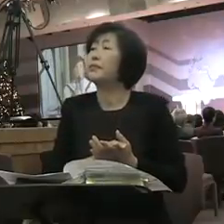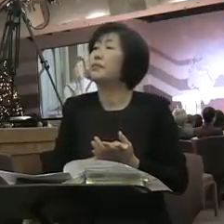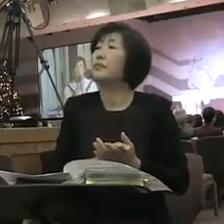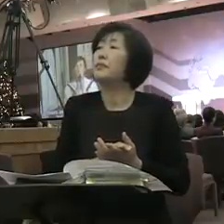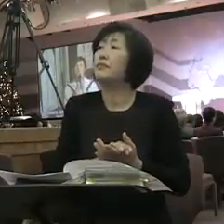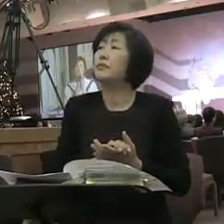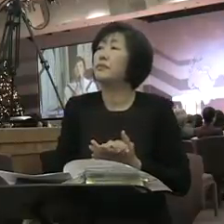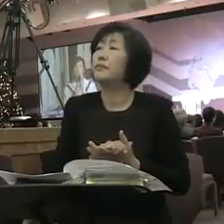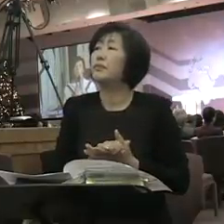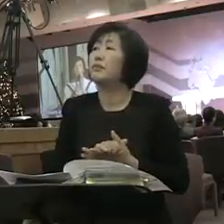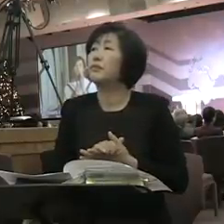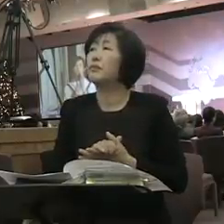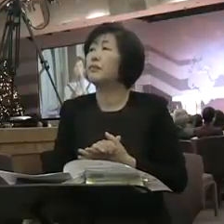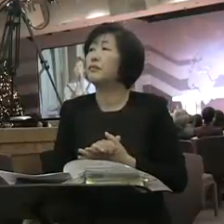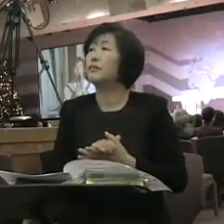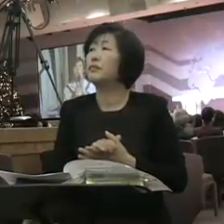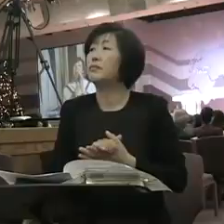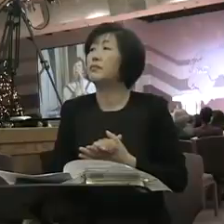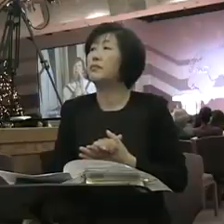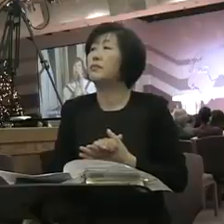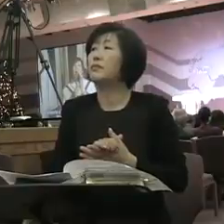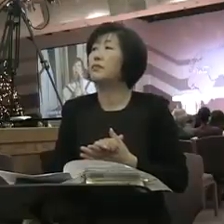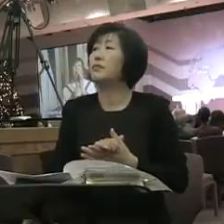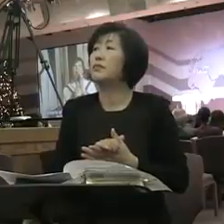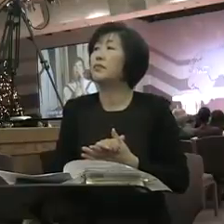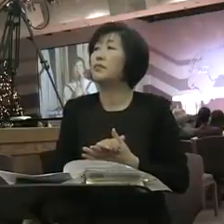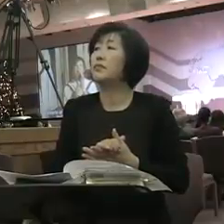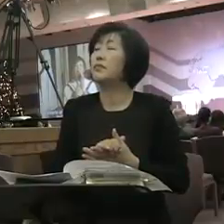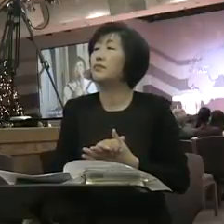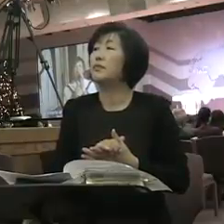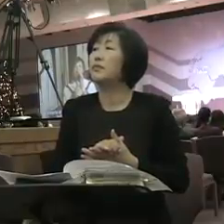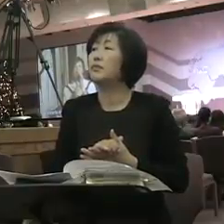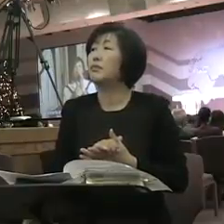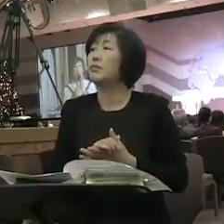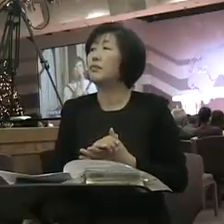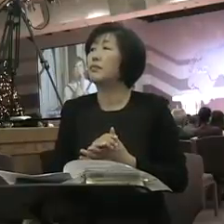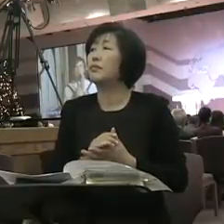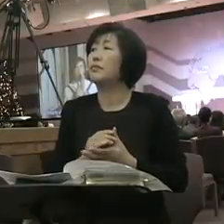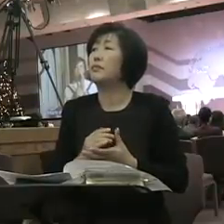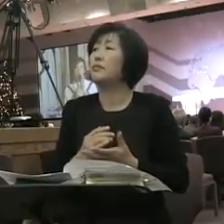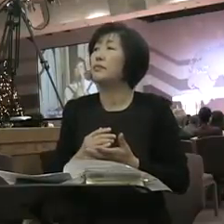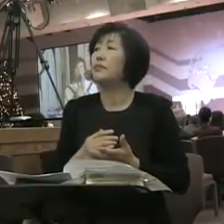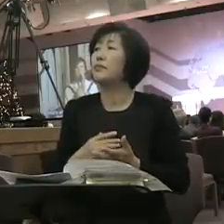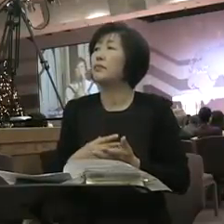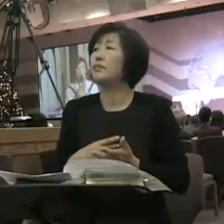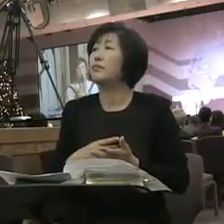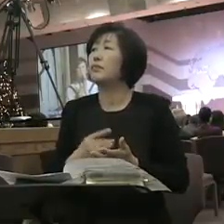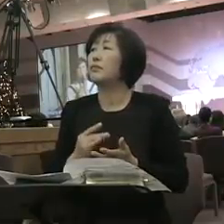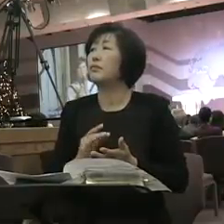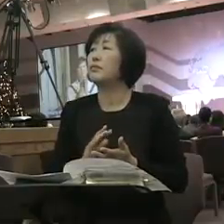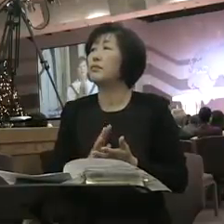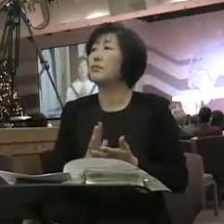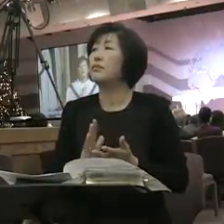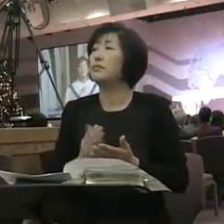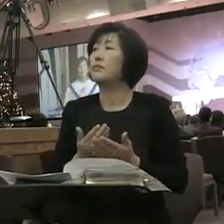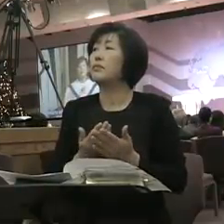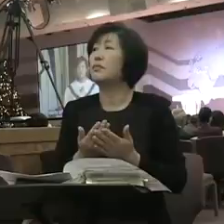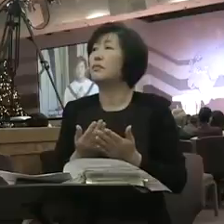and hearts unfold like flowers before